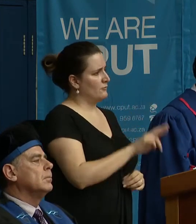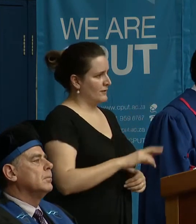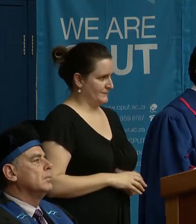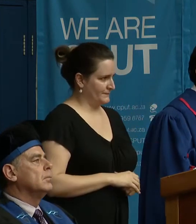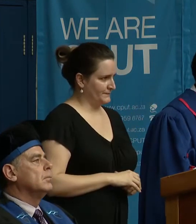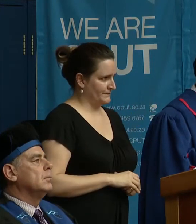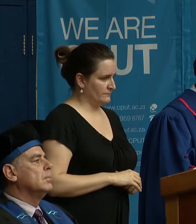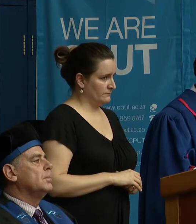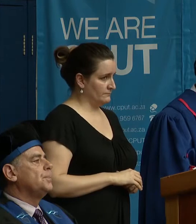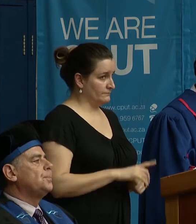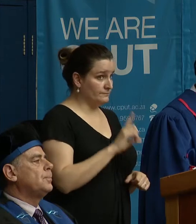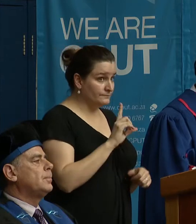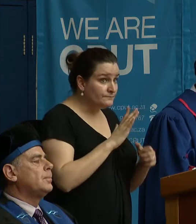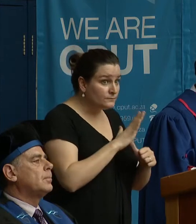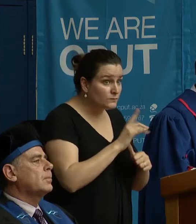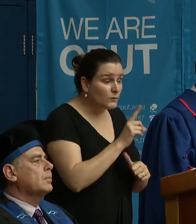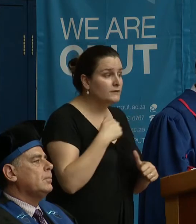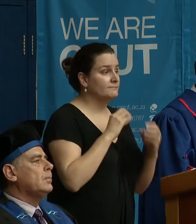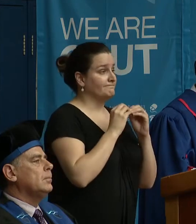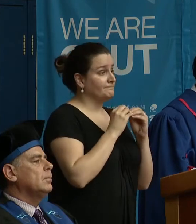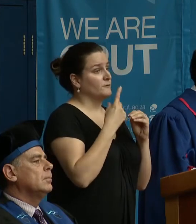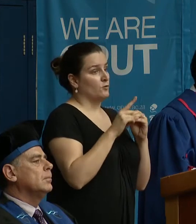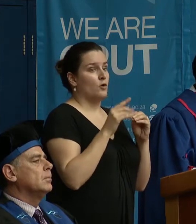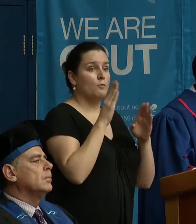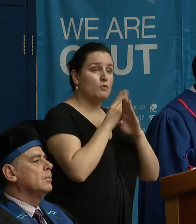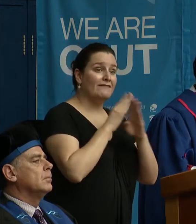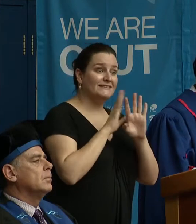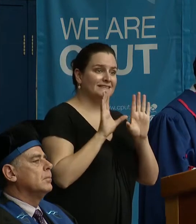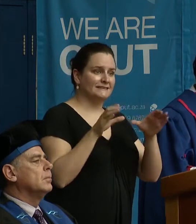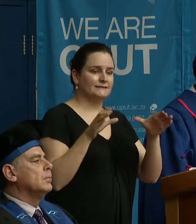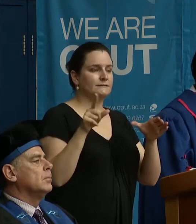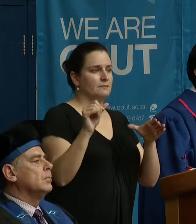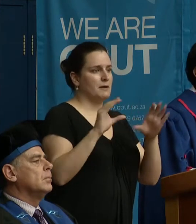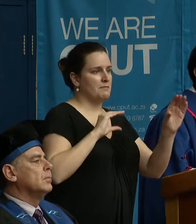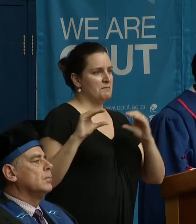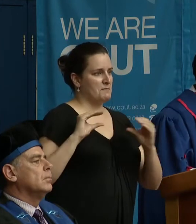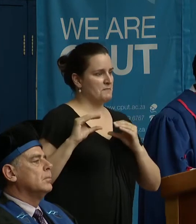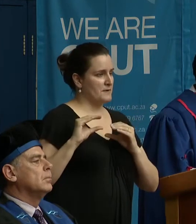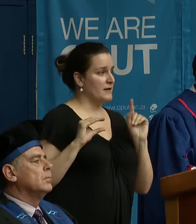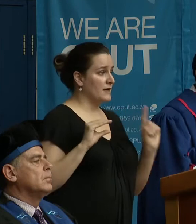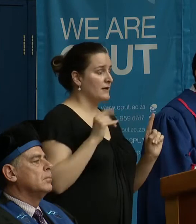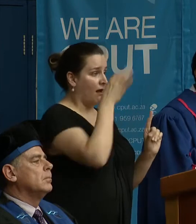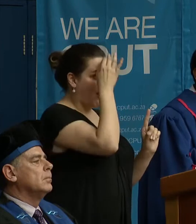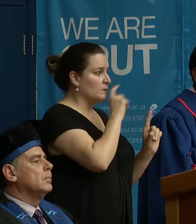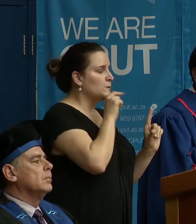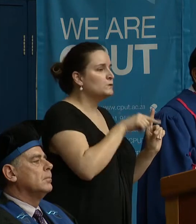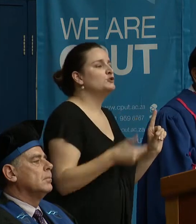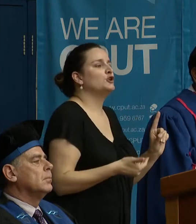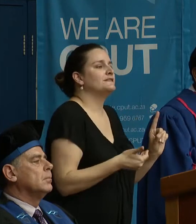More importantly, it is being built with private sector funding, and government is only paying for the services that it uses at a